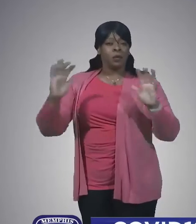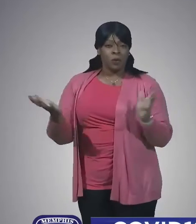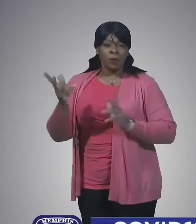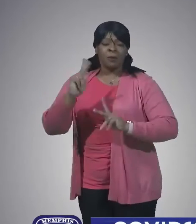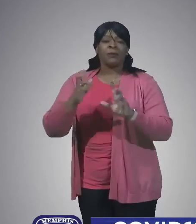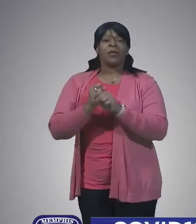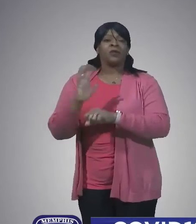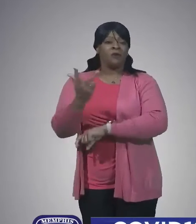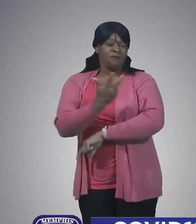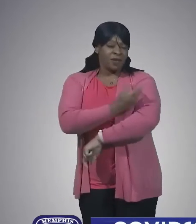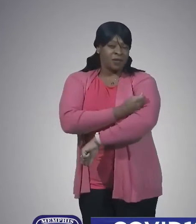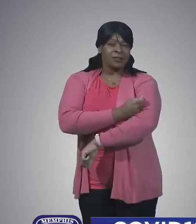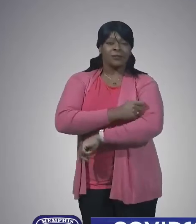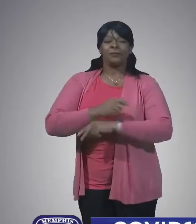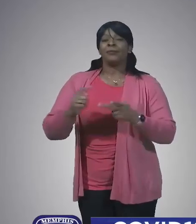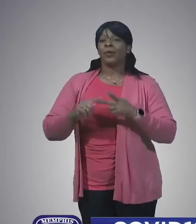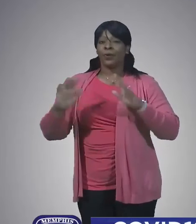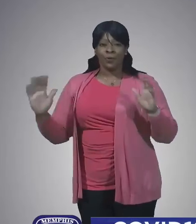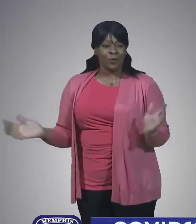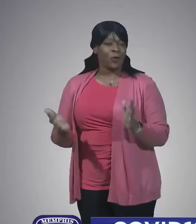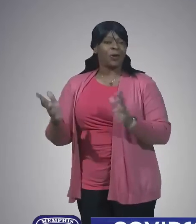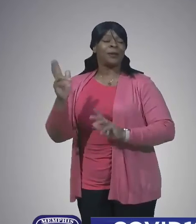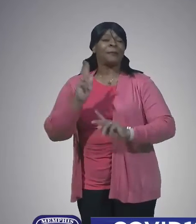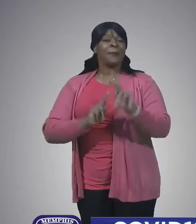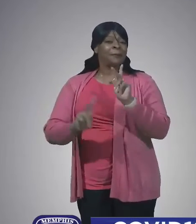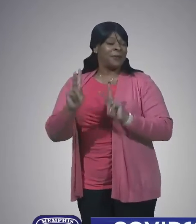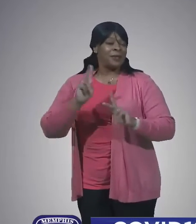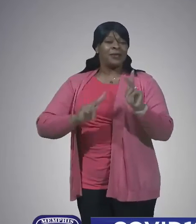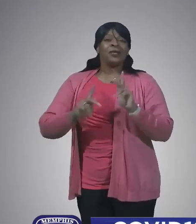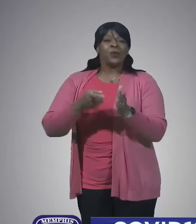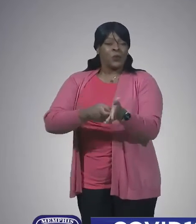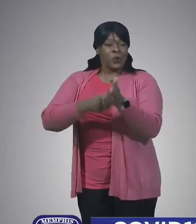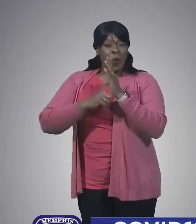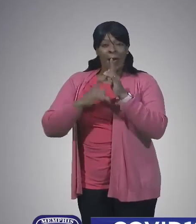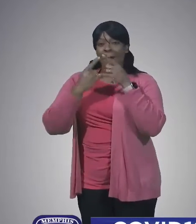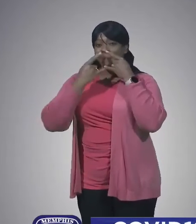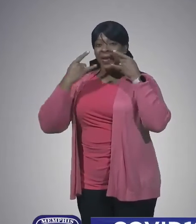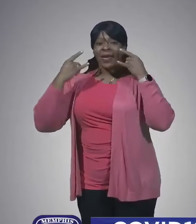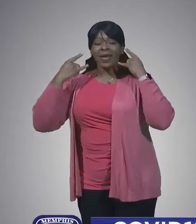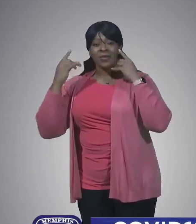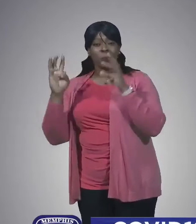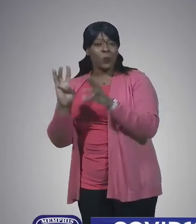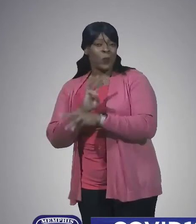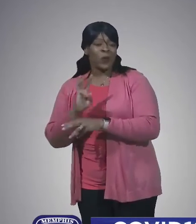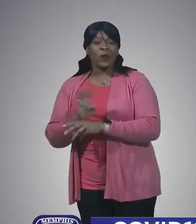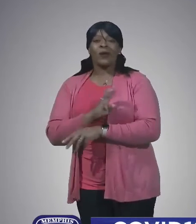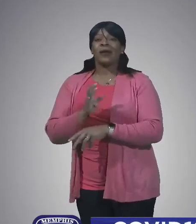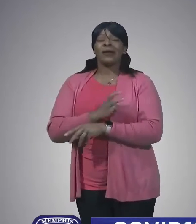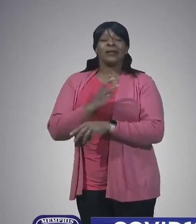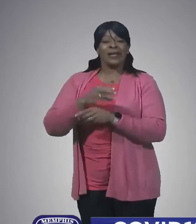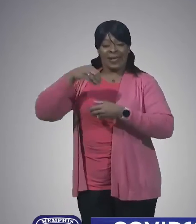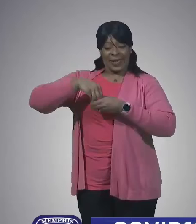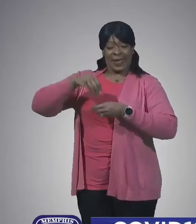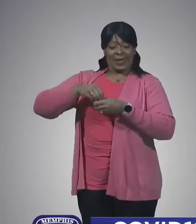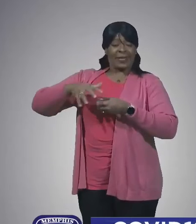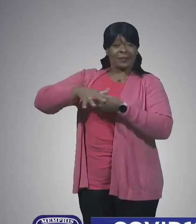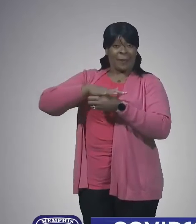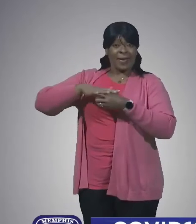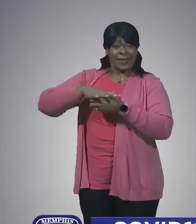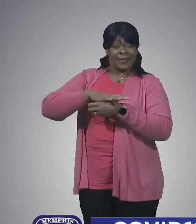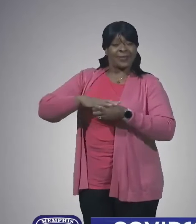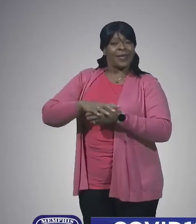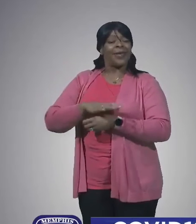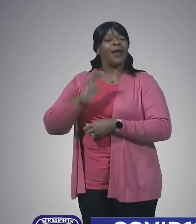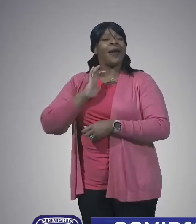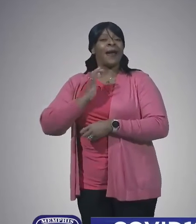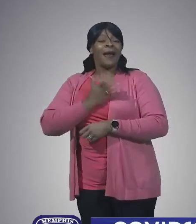to get vaccinated, encouraging and requiring that masks be worn in indoor public spaces and in